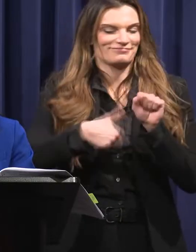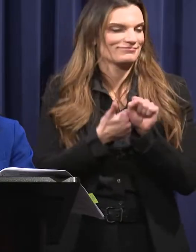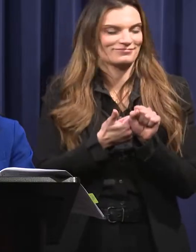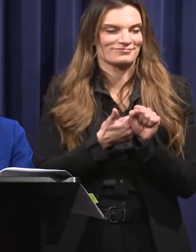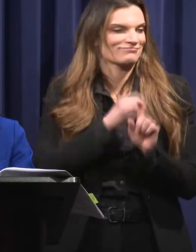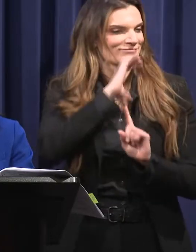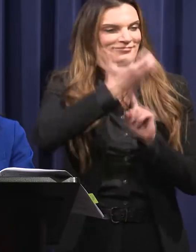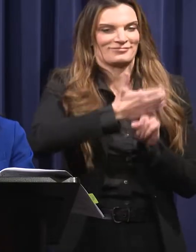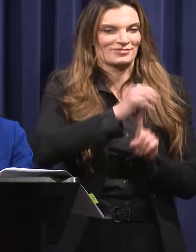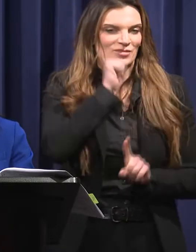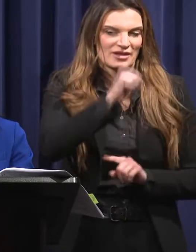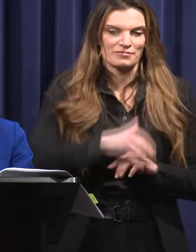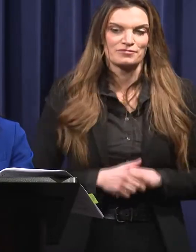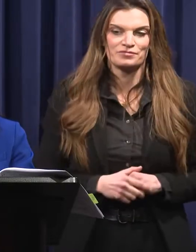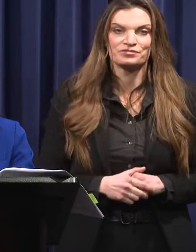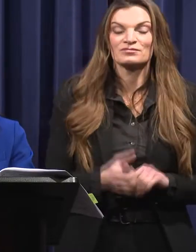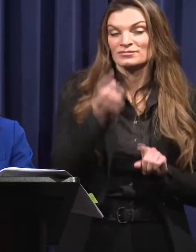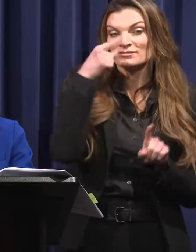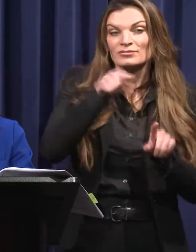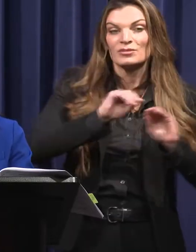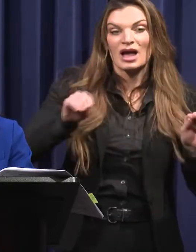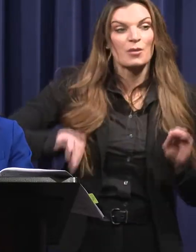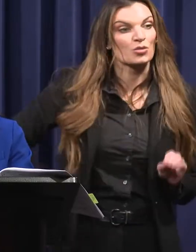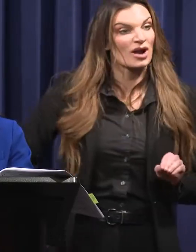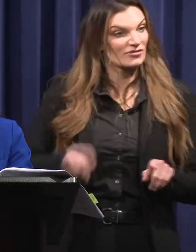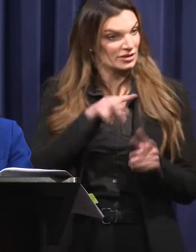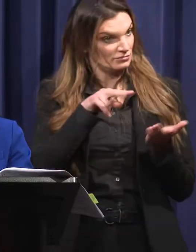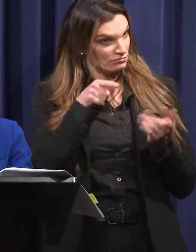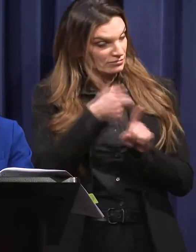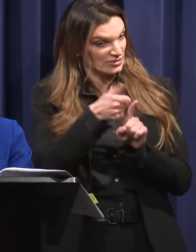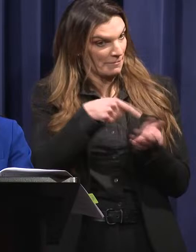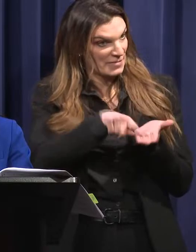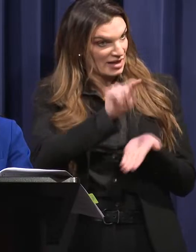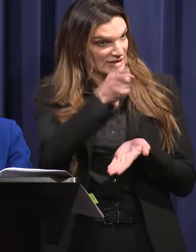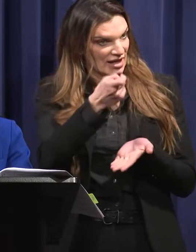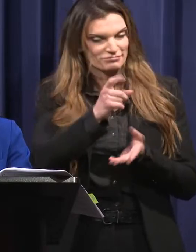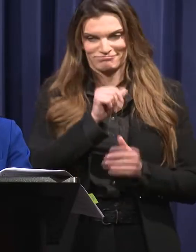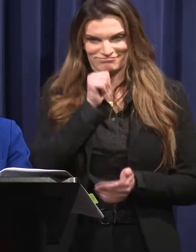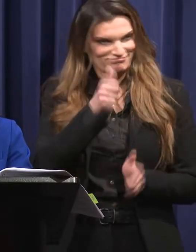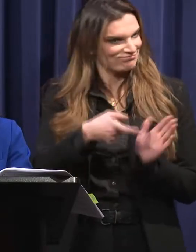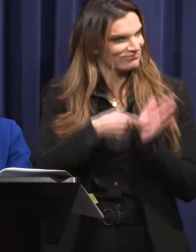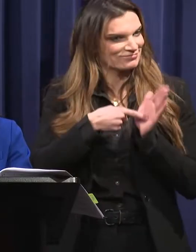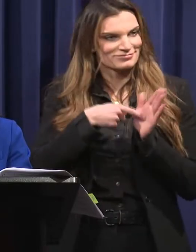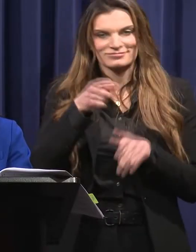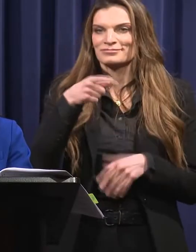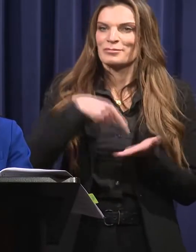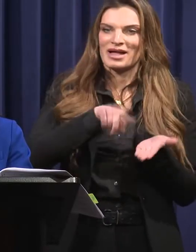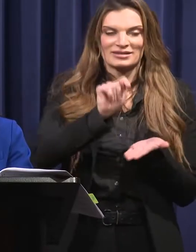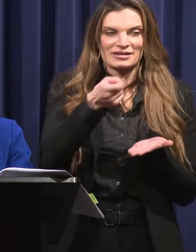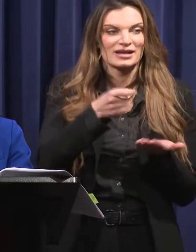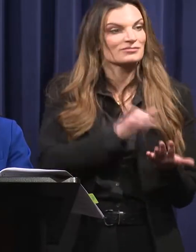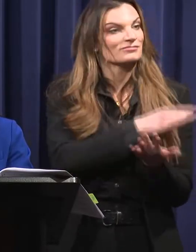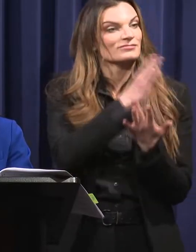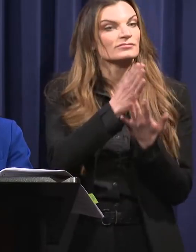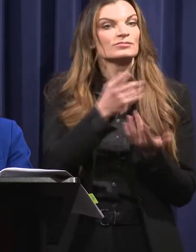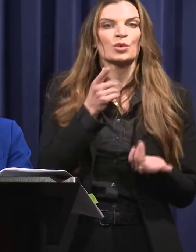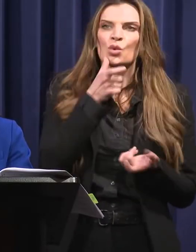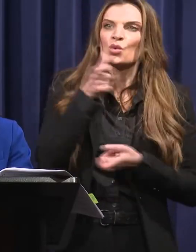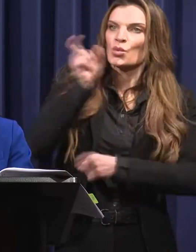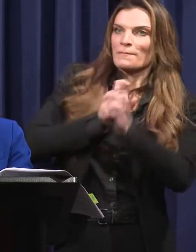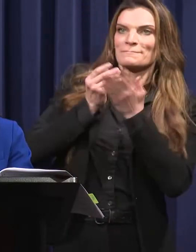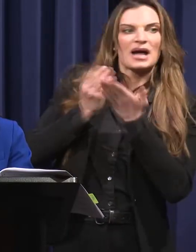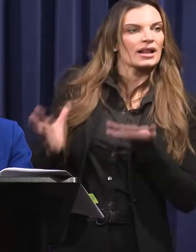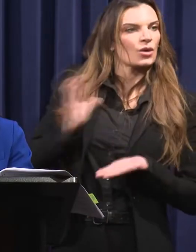These nonprofits are not required to pay taxes, and they are not required to publicly disclose their donors. And it is